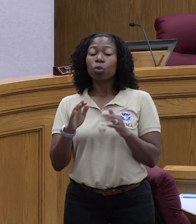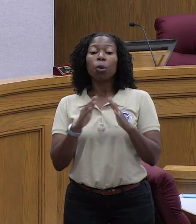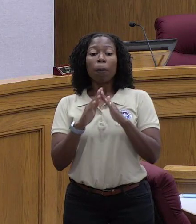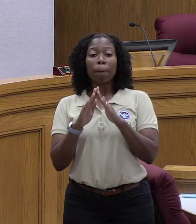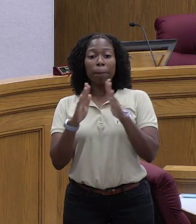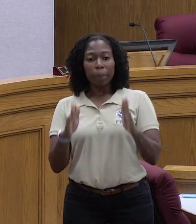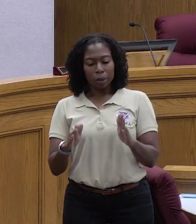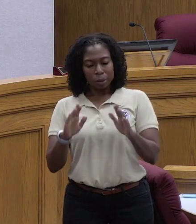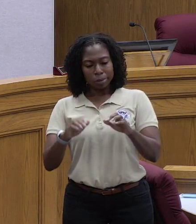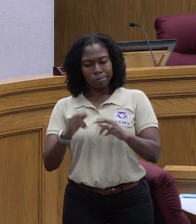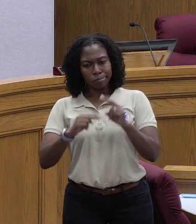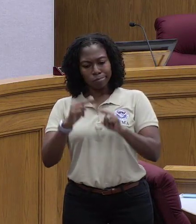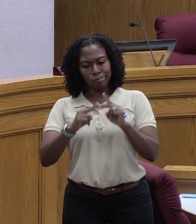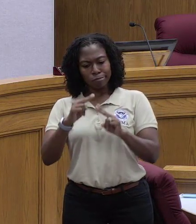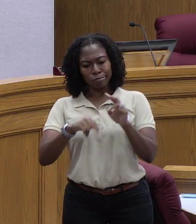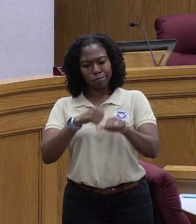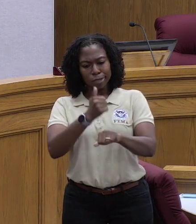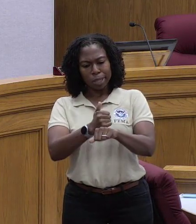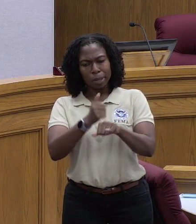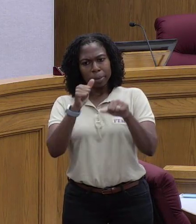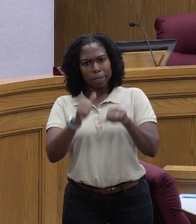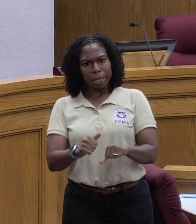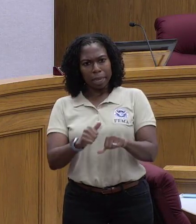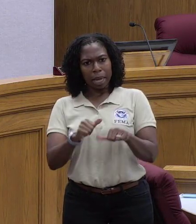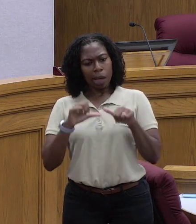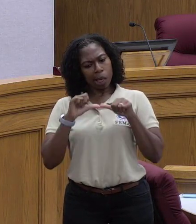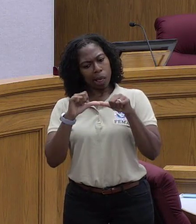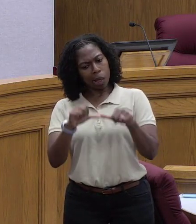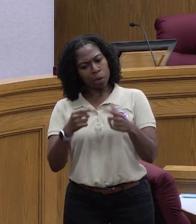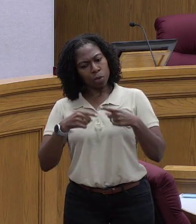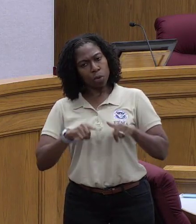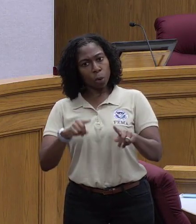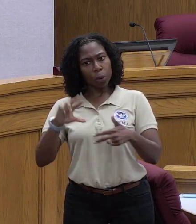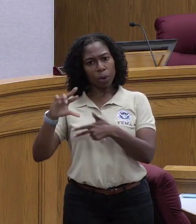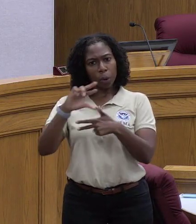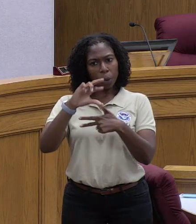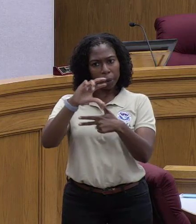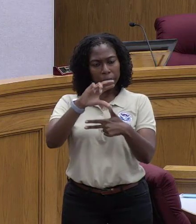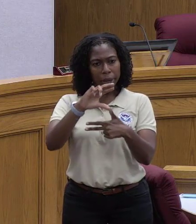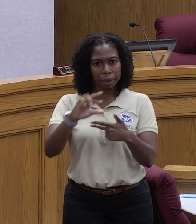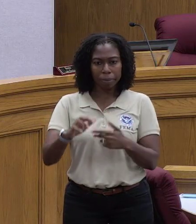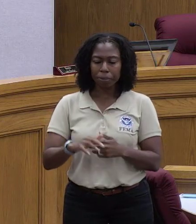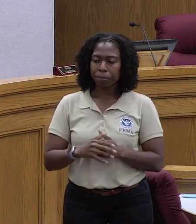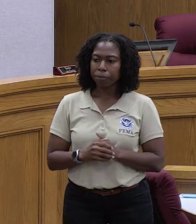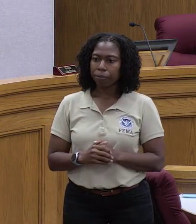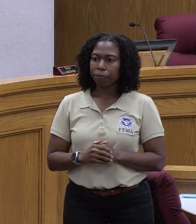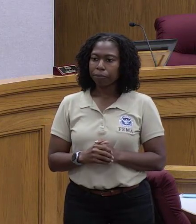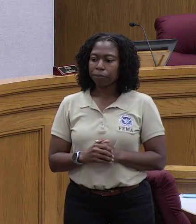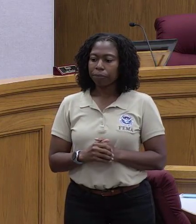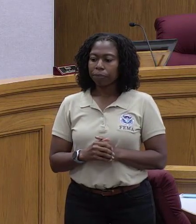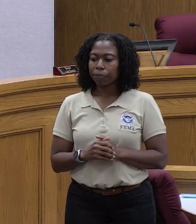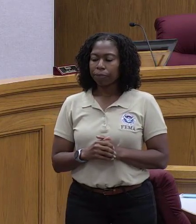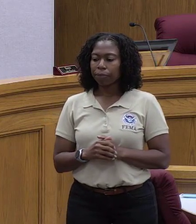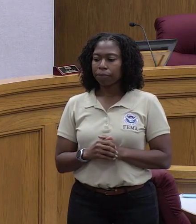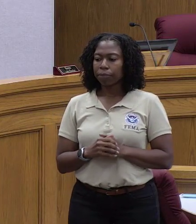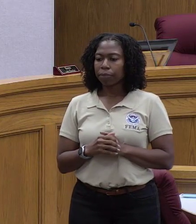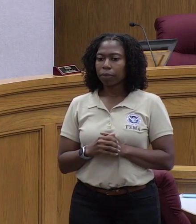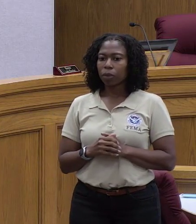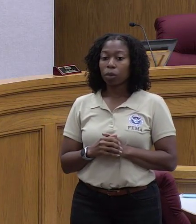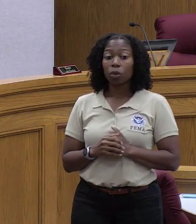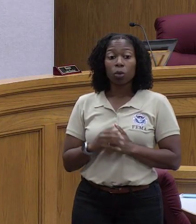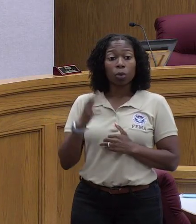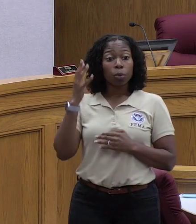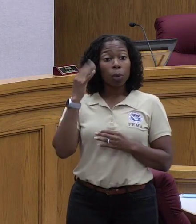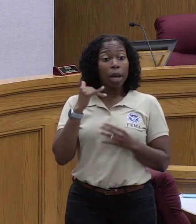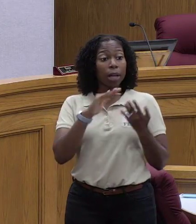some of these hurricanes, it would be better. So as we build back, we just ask to makes our community more